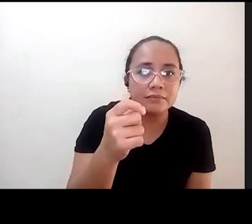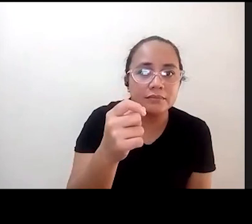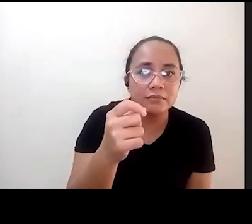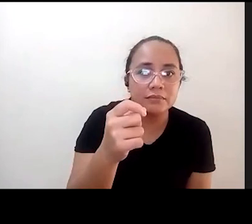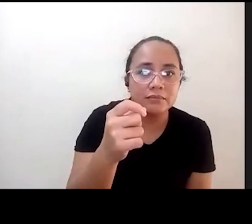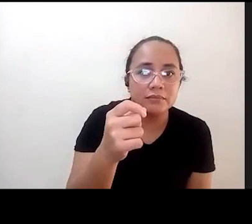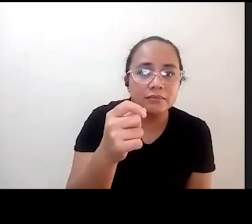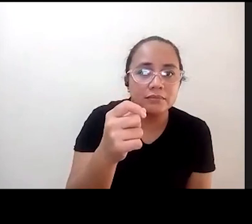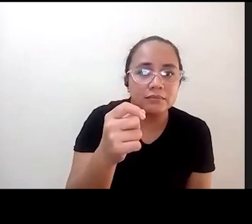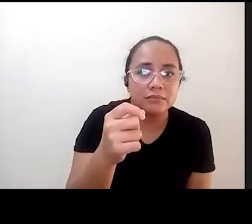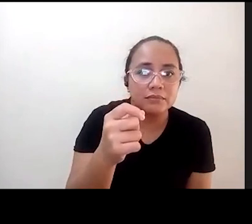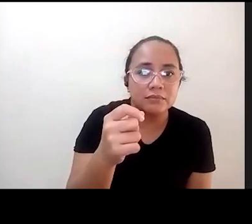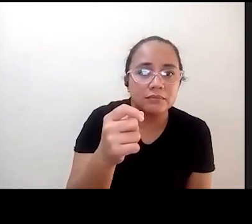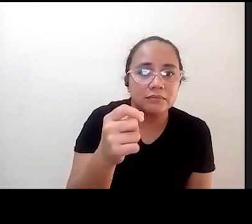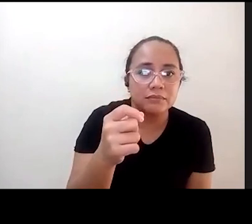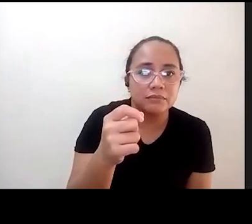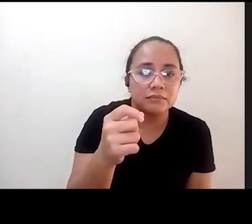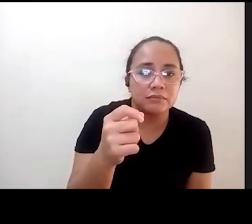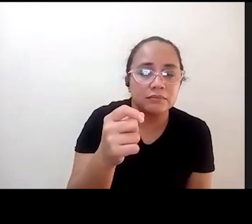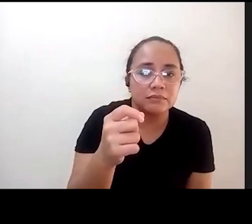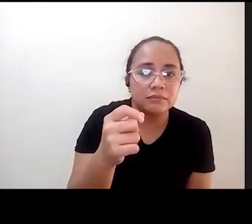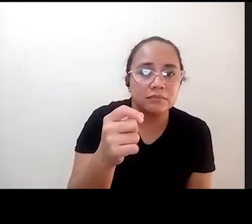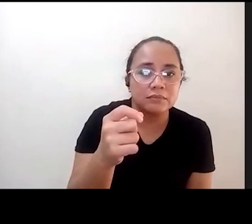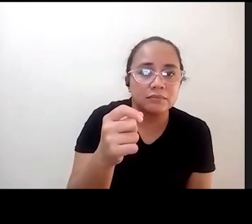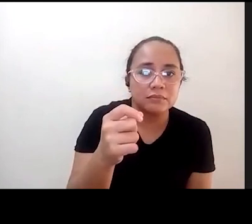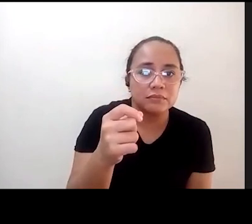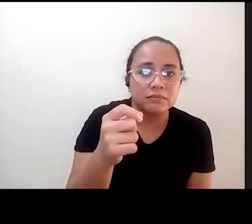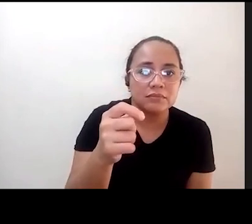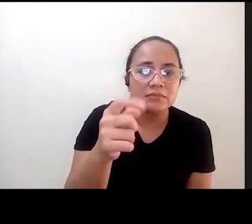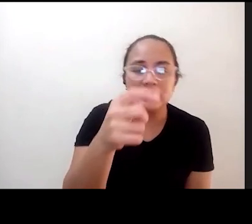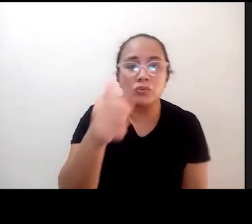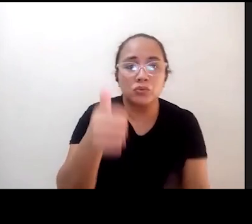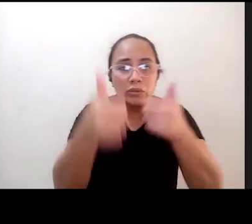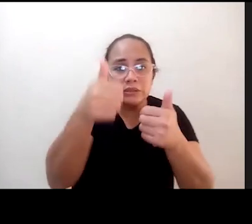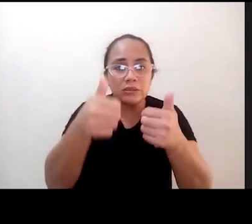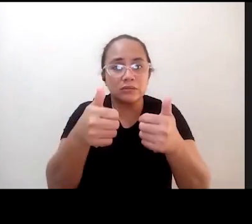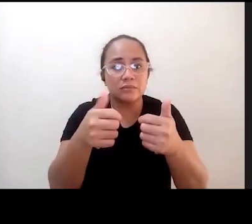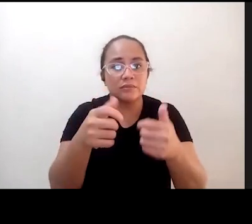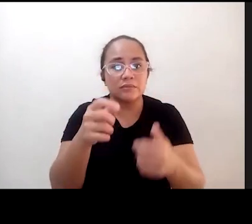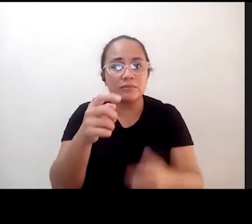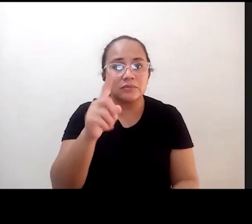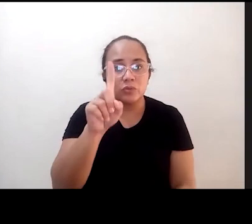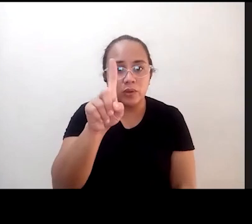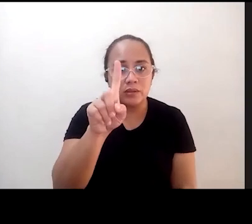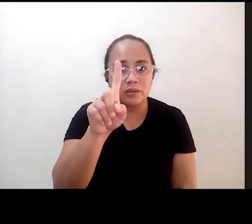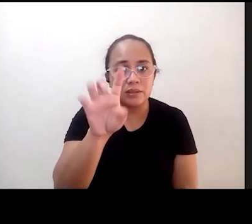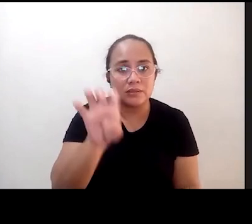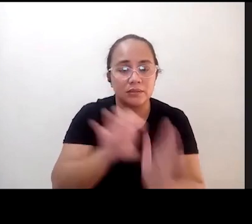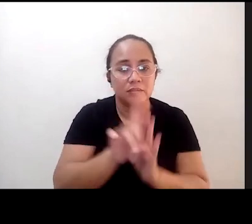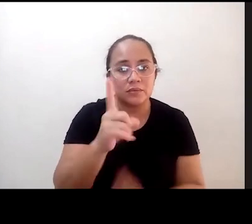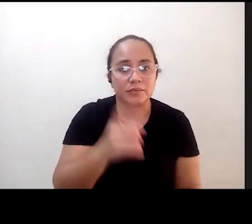Yes, okay. And take out the or example.